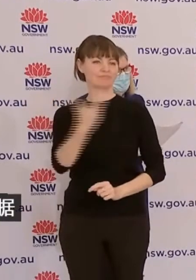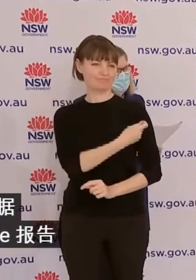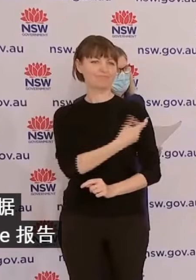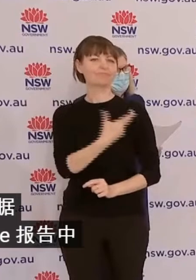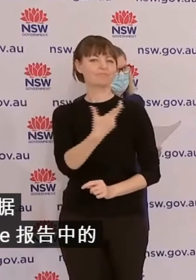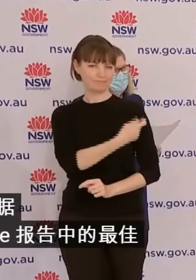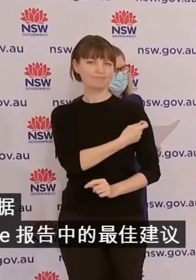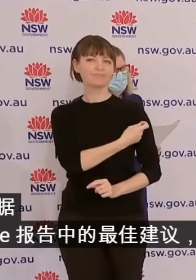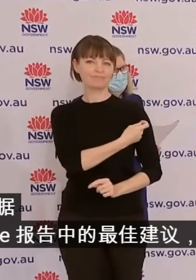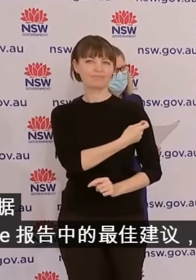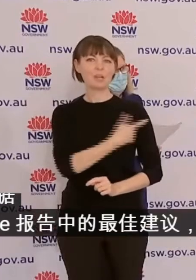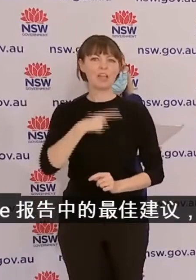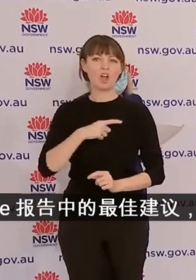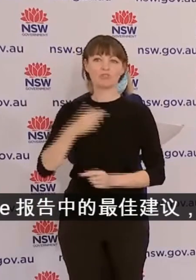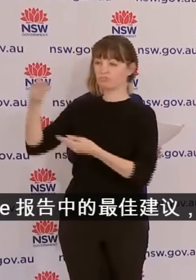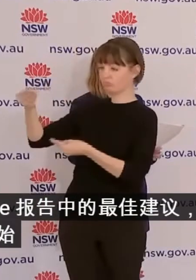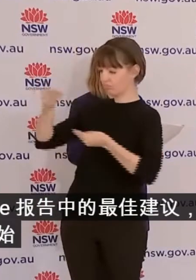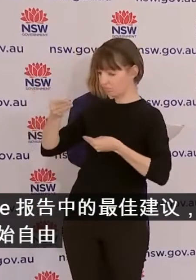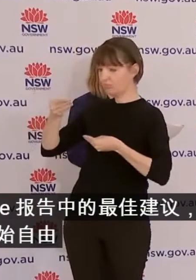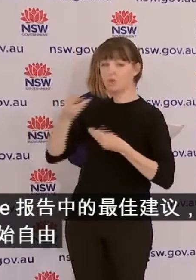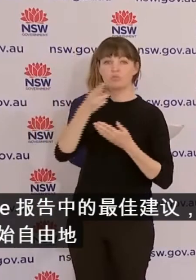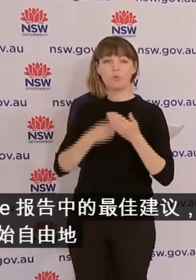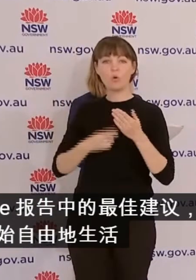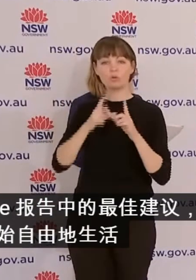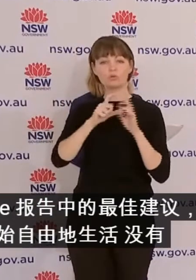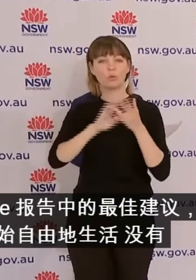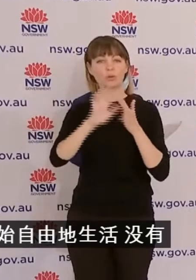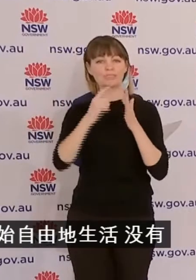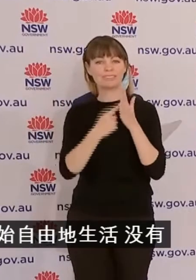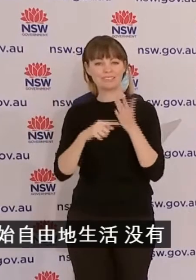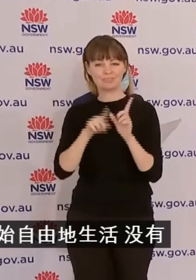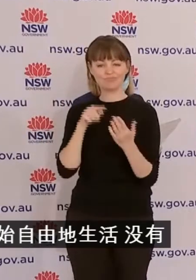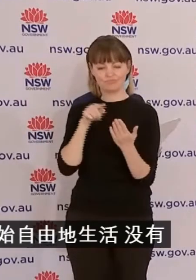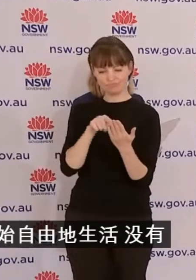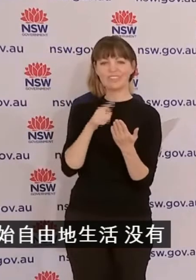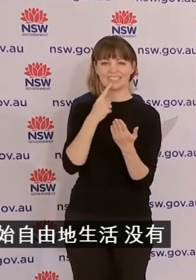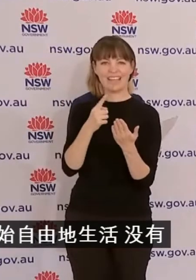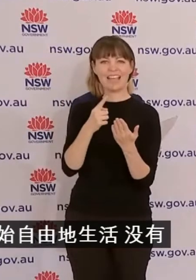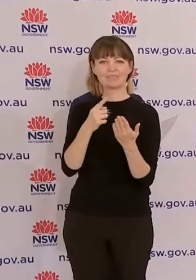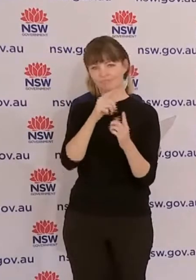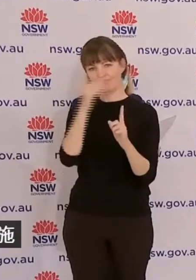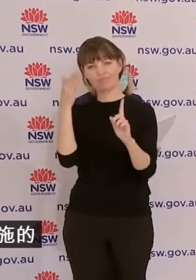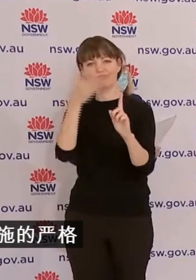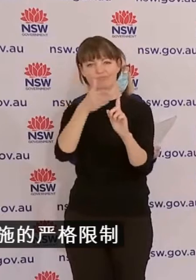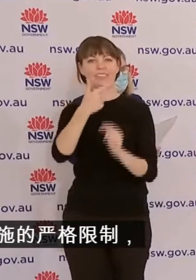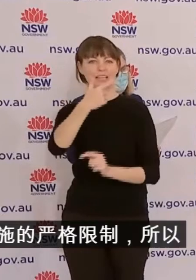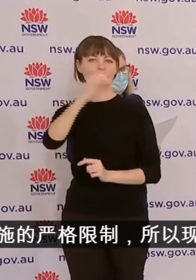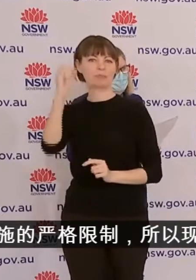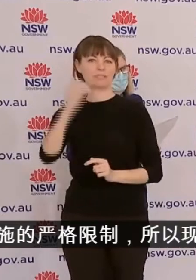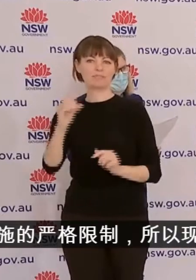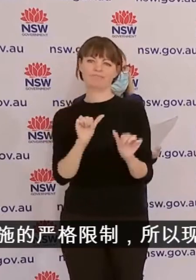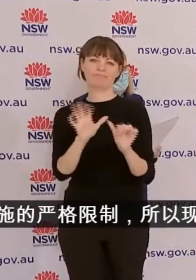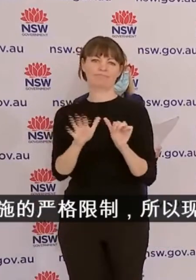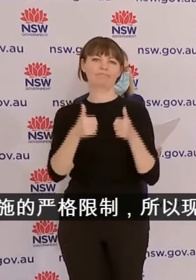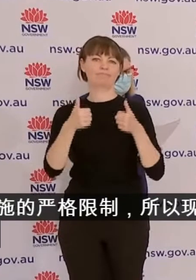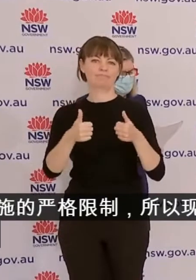the best advice we have in the Doherty report, we can start to live life freely and not have the strong restrictions we have in place today. So